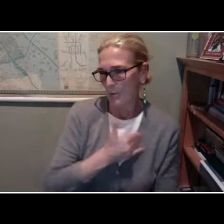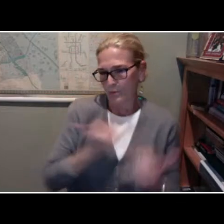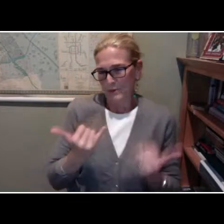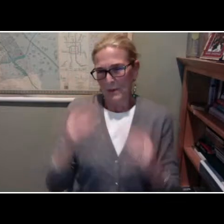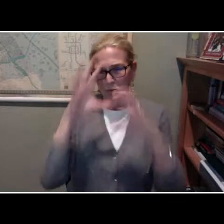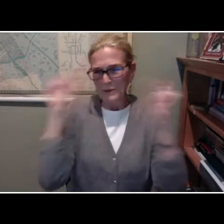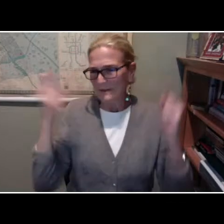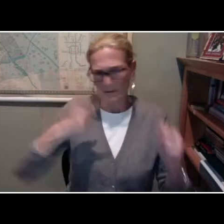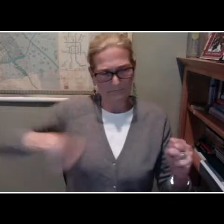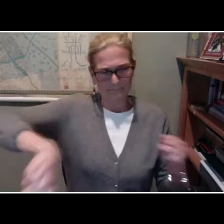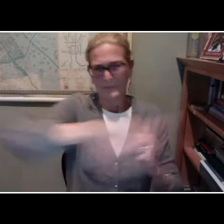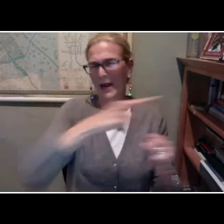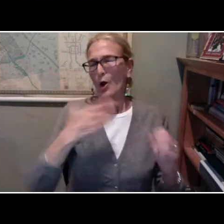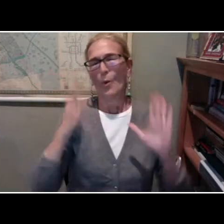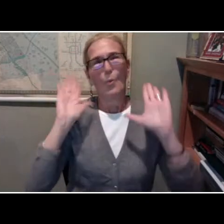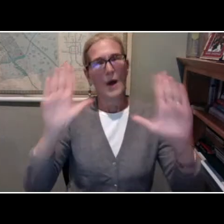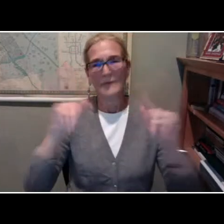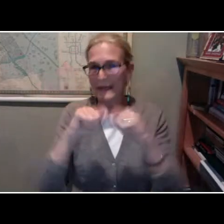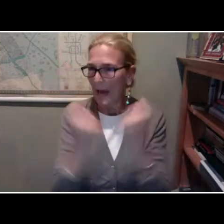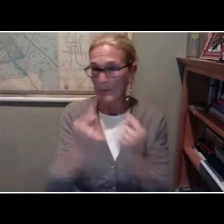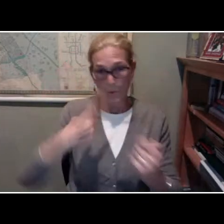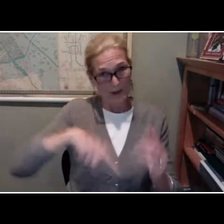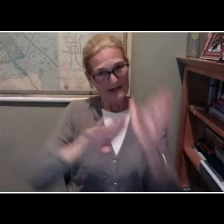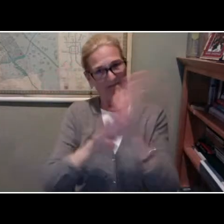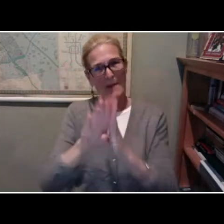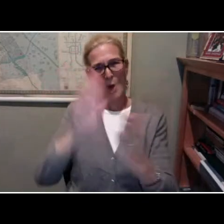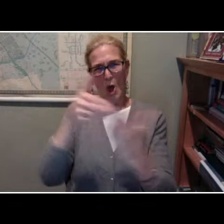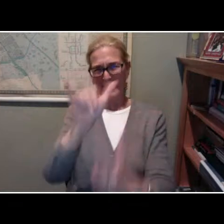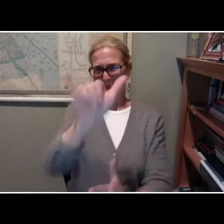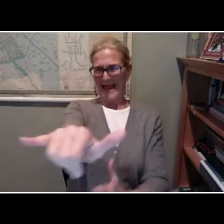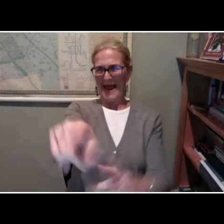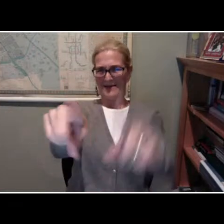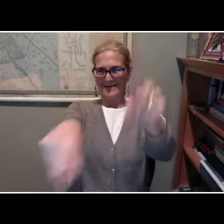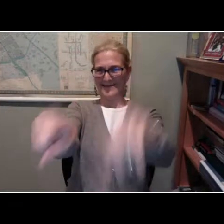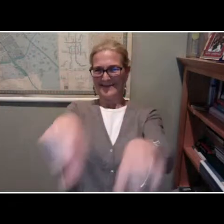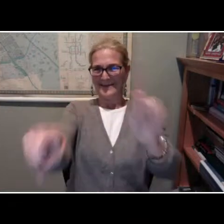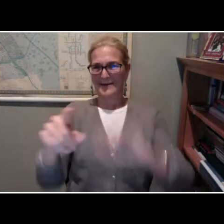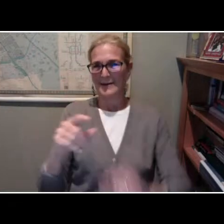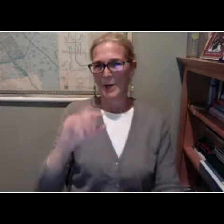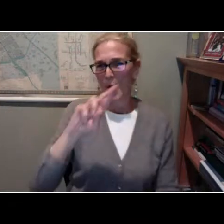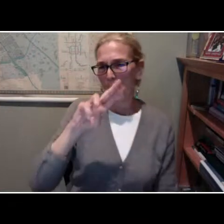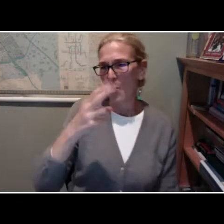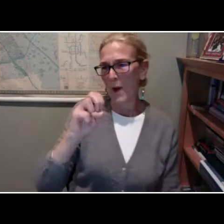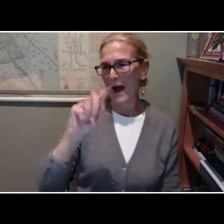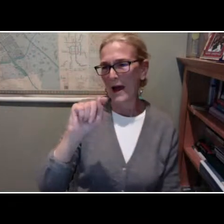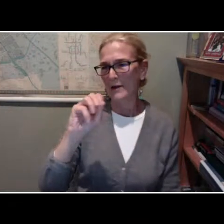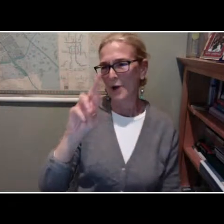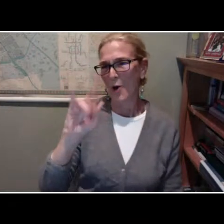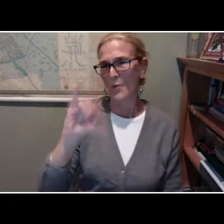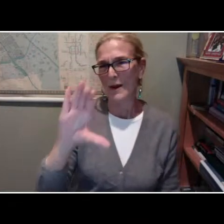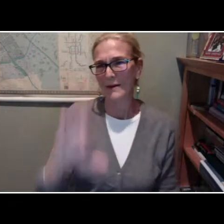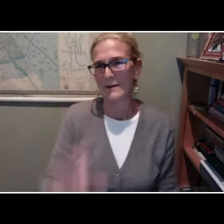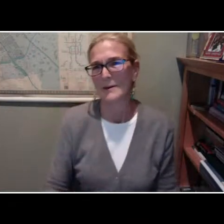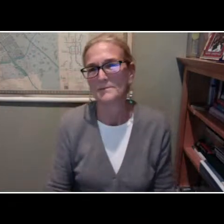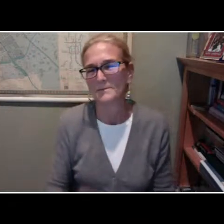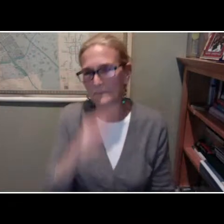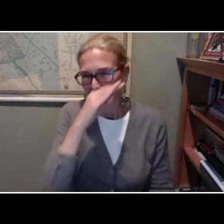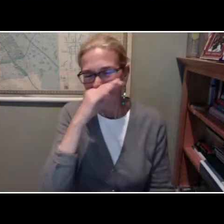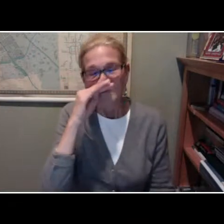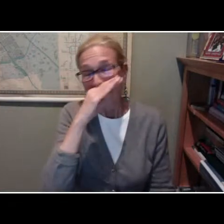Arnold, to name a few. I mean, our Kavita, our current president, was a part of this wonderful team. So